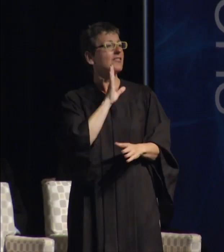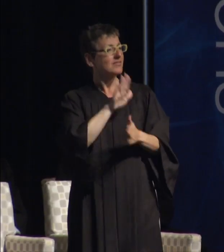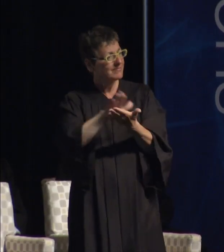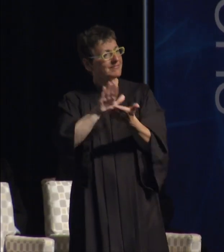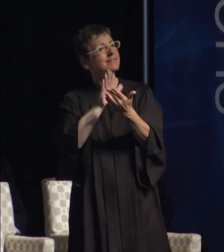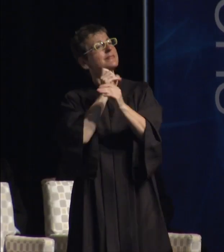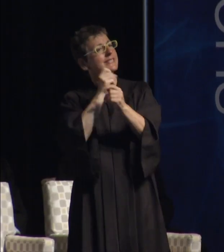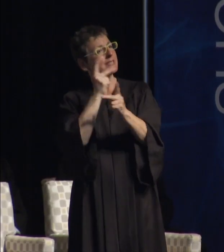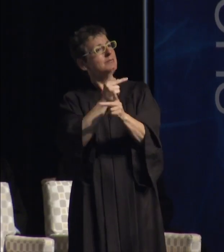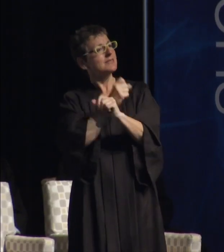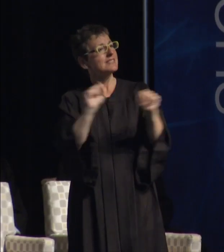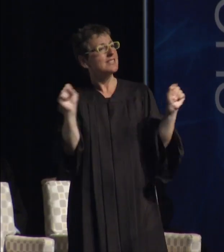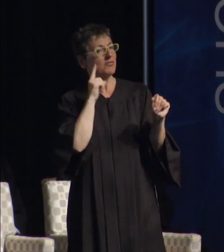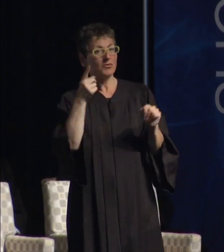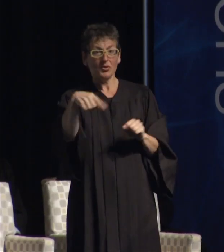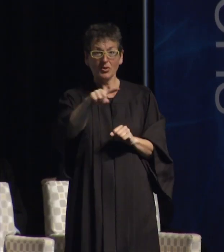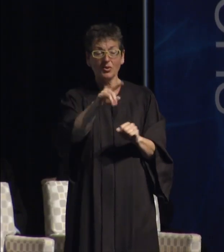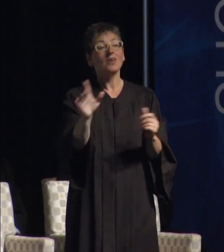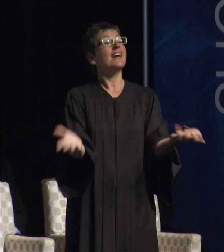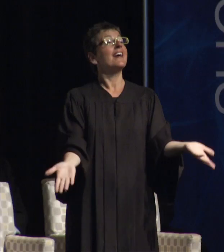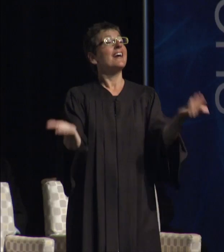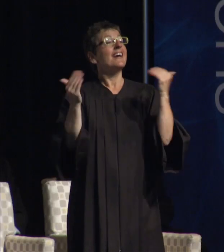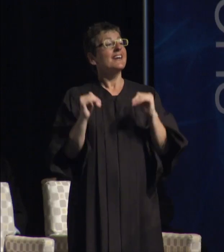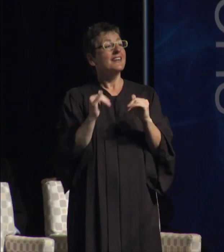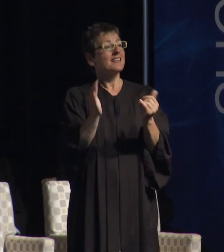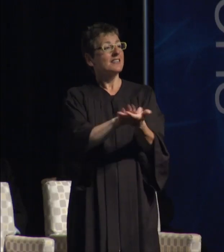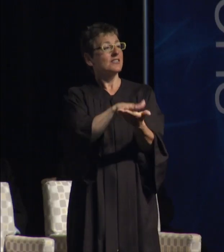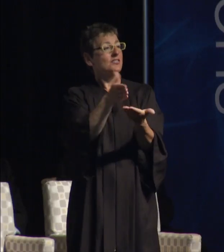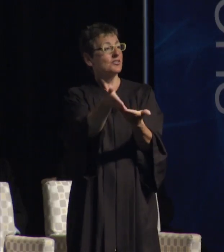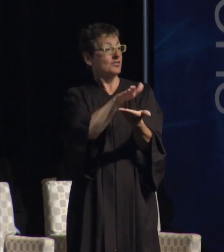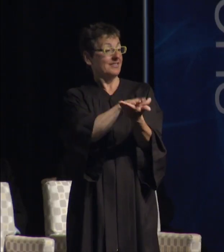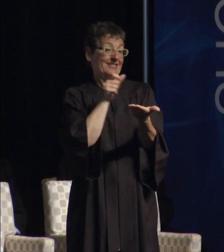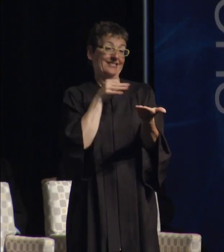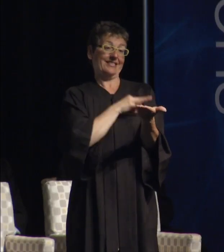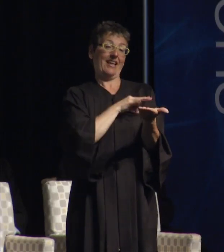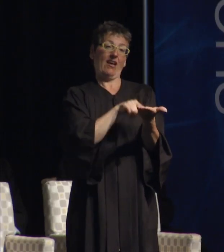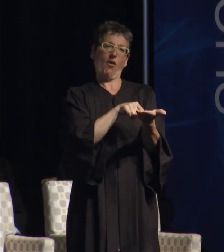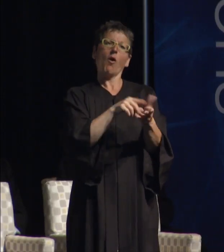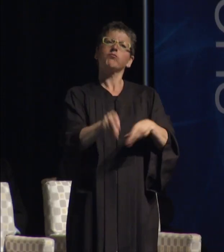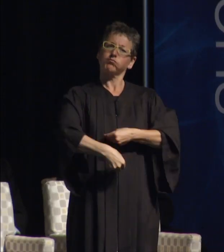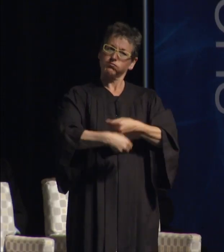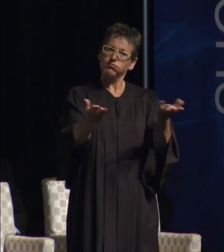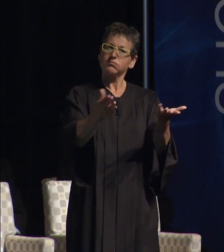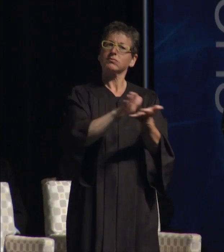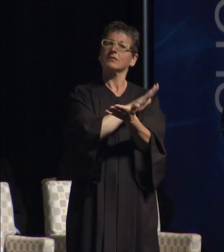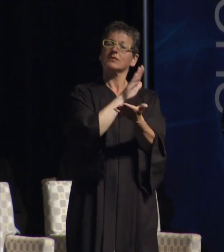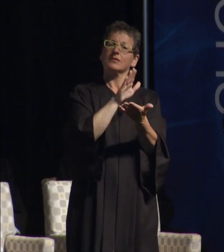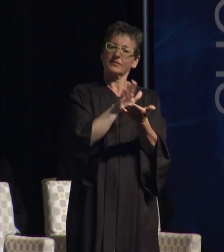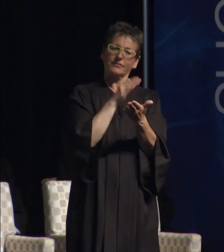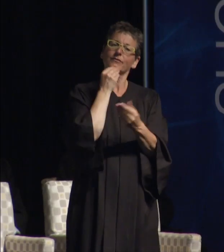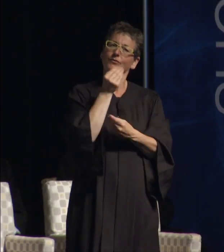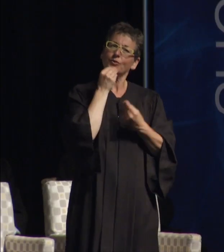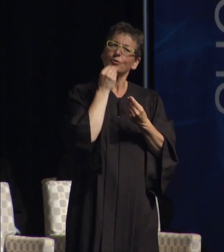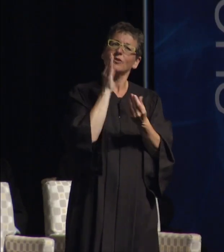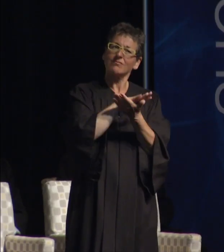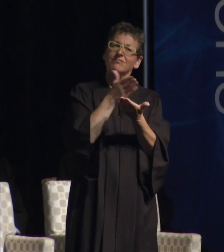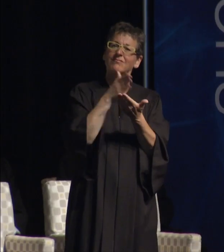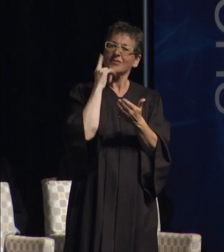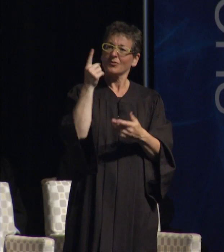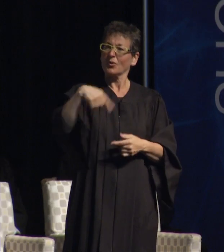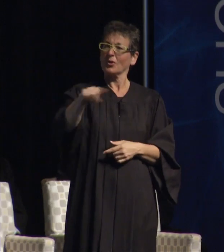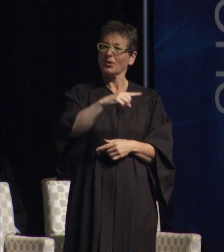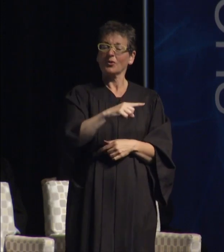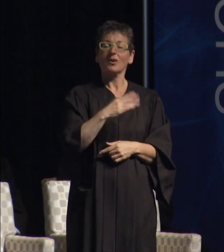to our culinary staff who provide an extremely high quality of food for us every day. If I could ask all